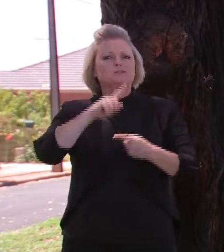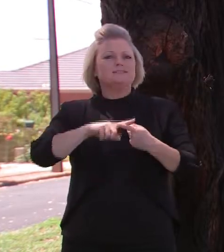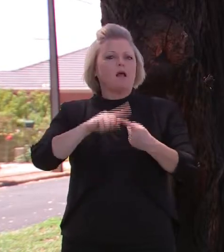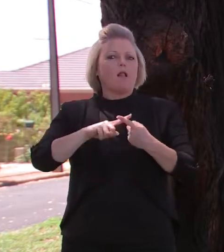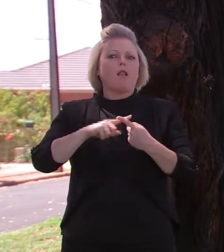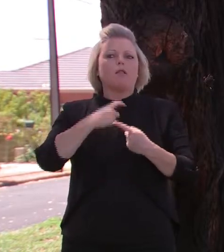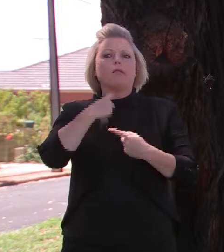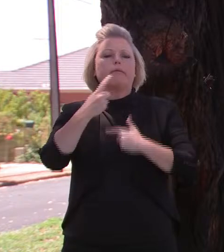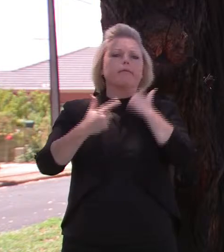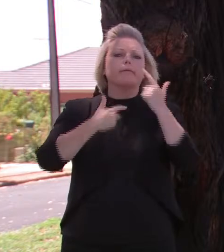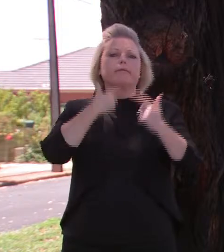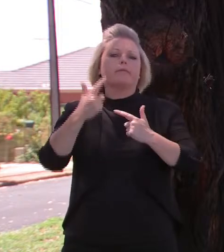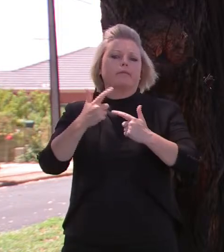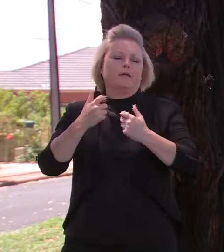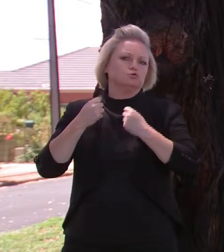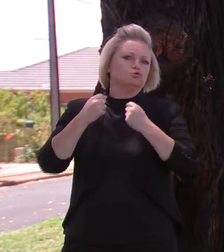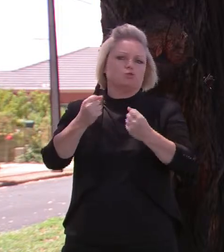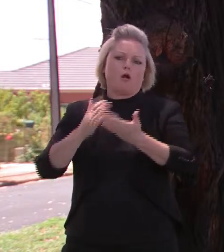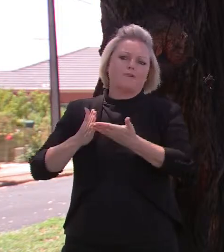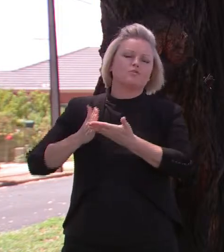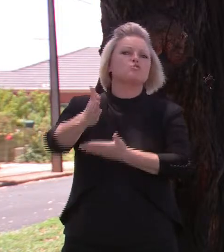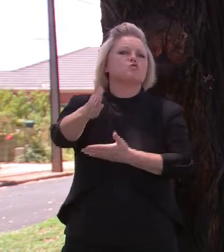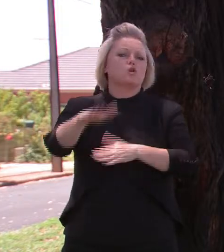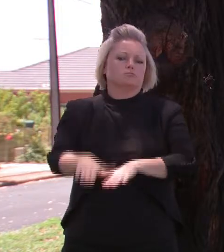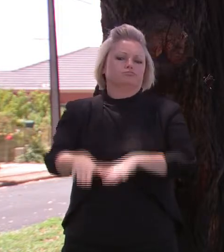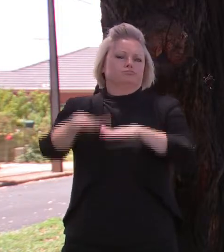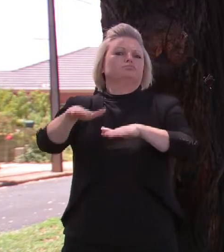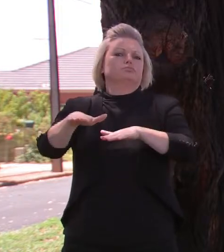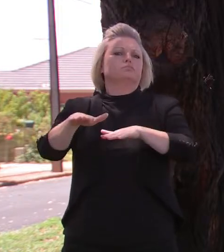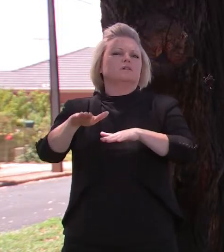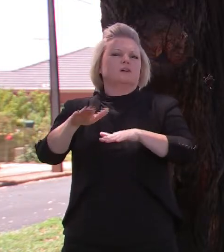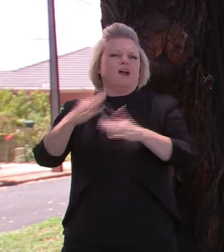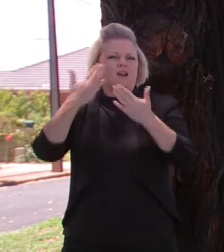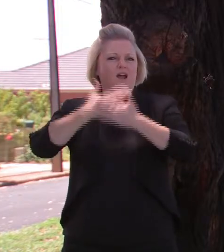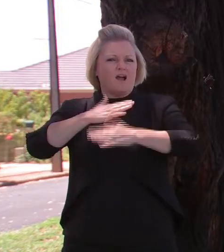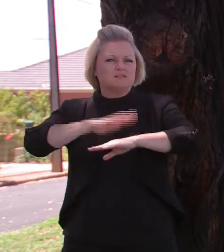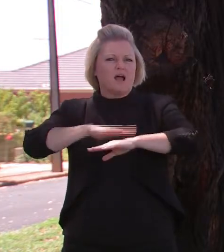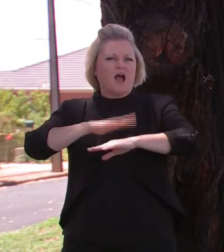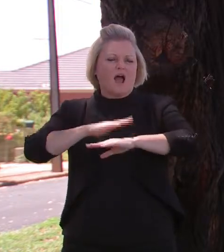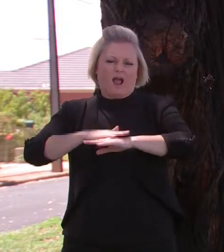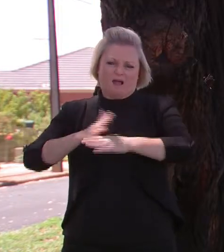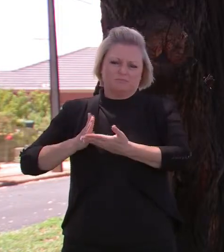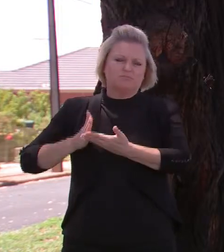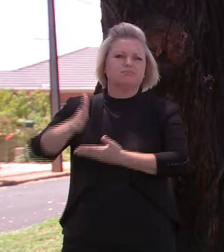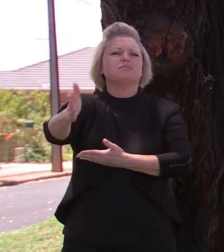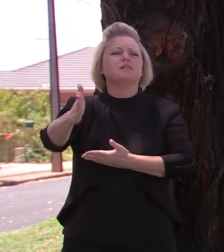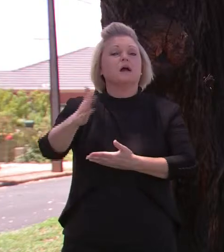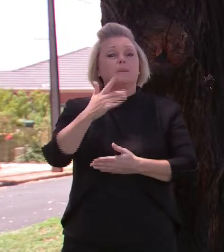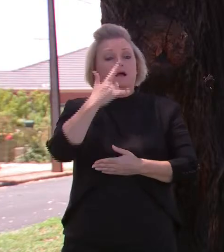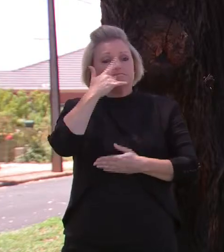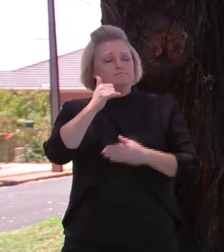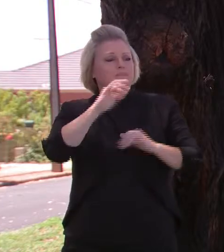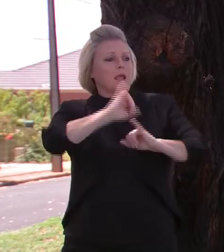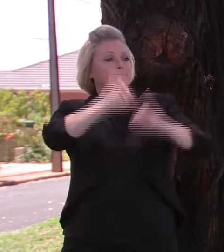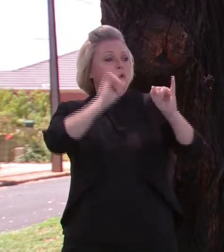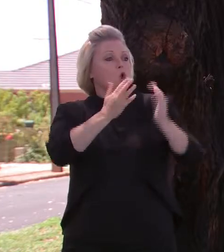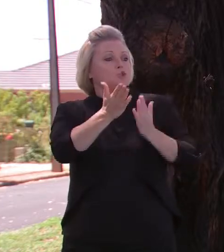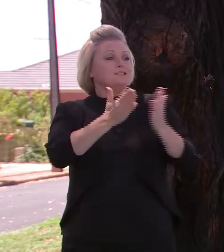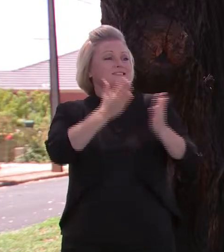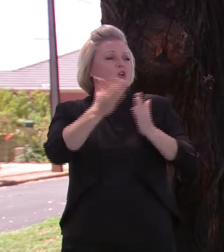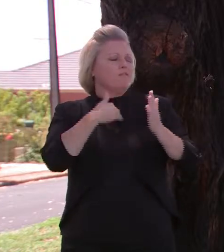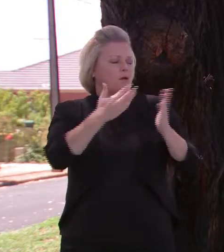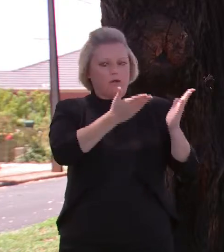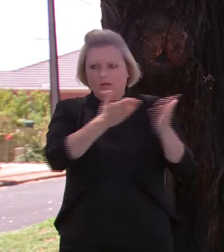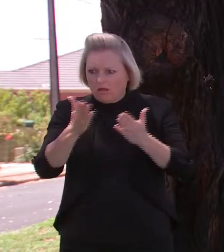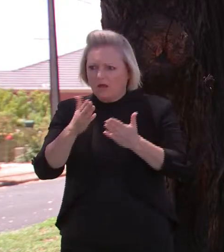through that floodwaters in the middle of the night. This is causing havoc and it's diverting our emergency services away